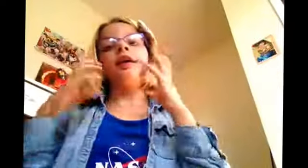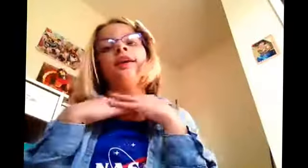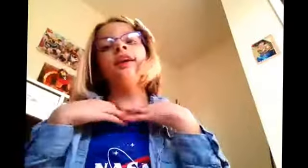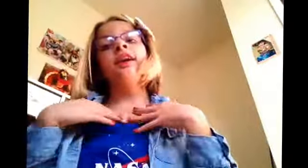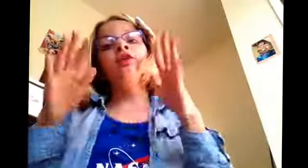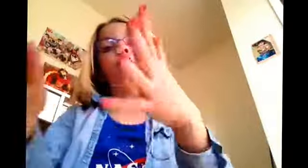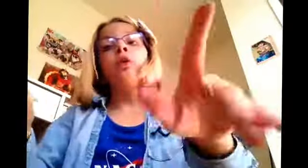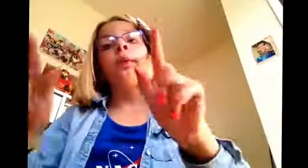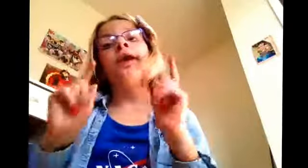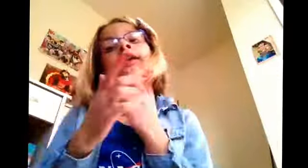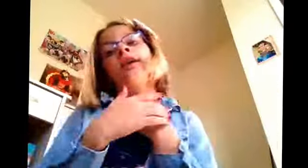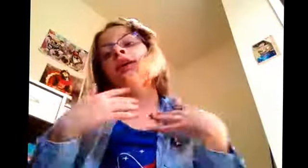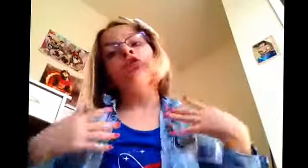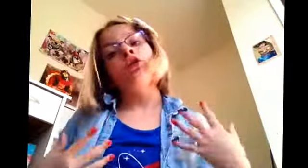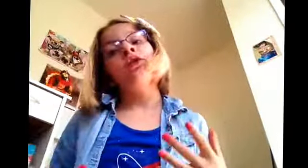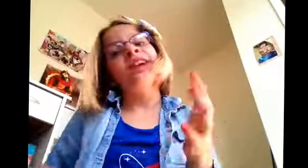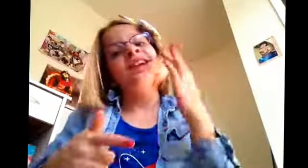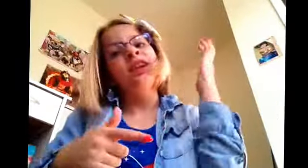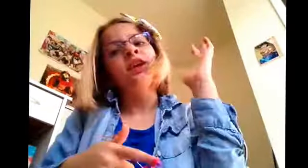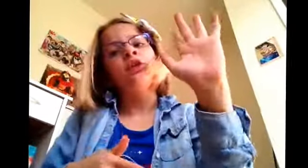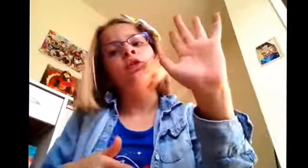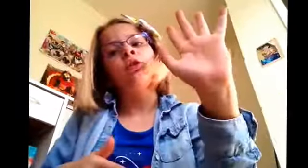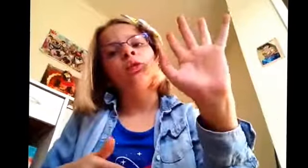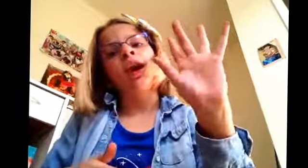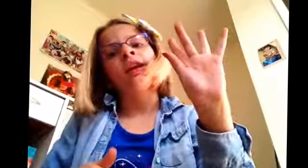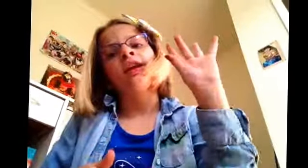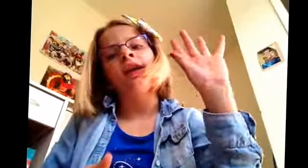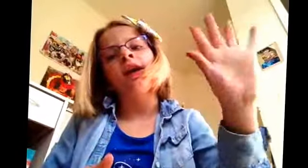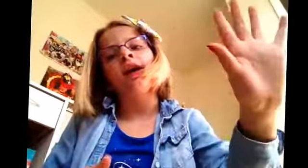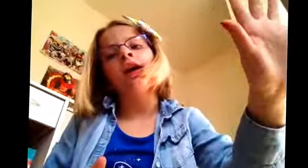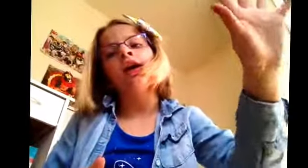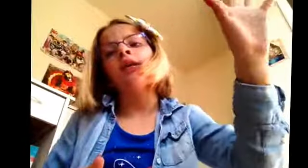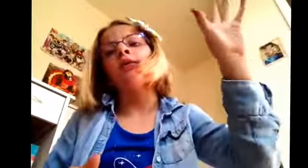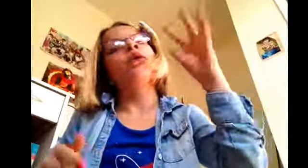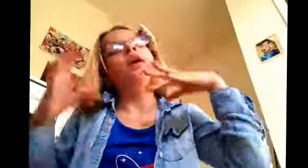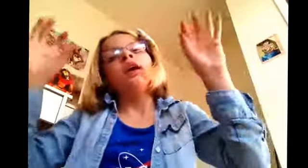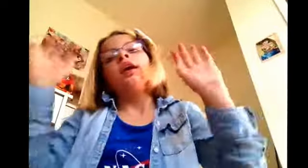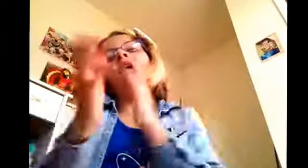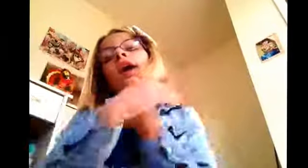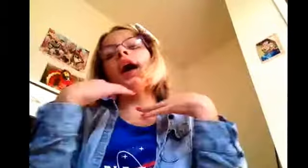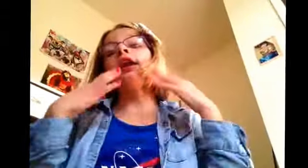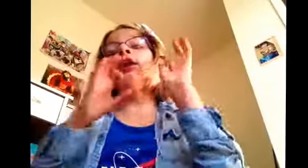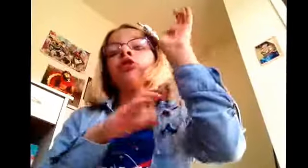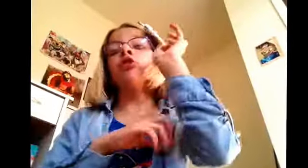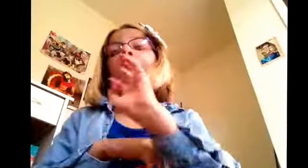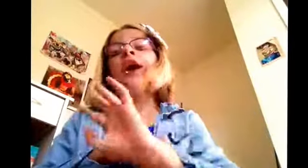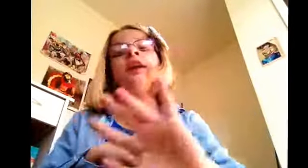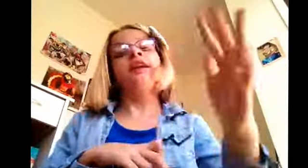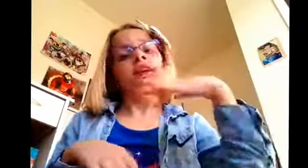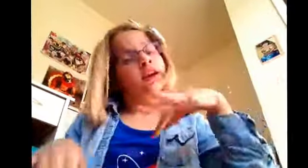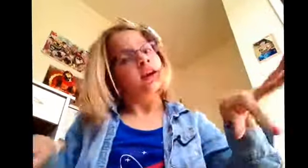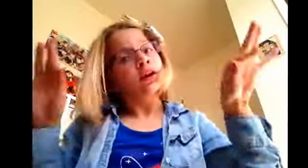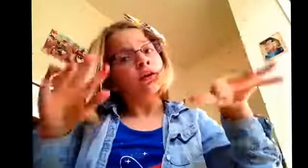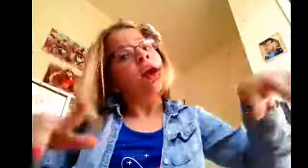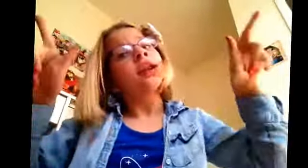I need you, I need you, I need you right now. Yeah, I need you right now, right